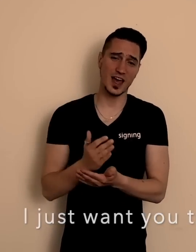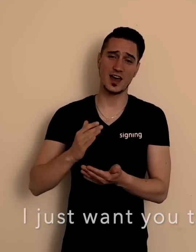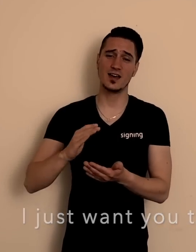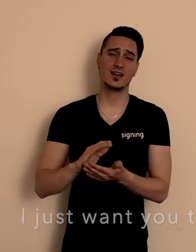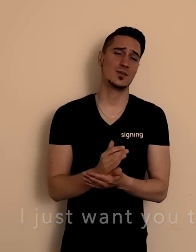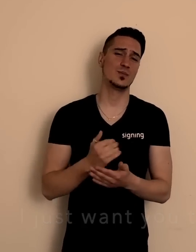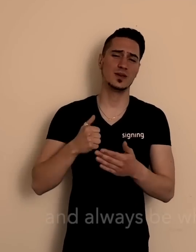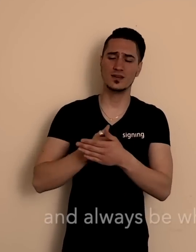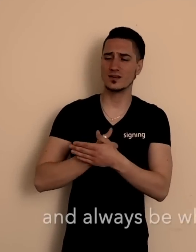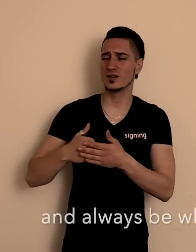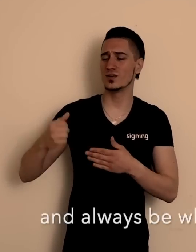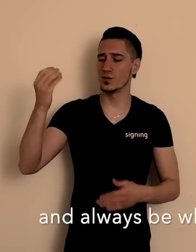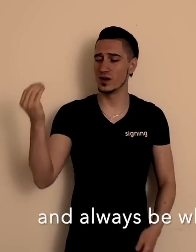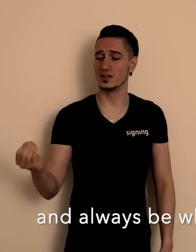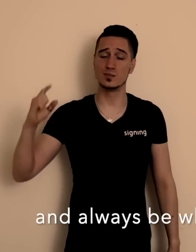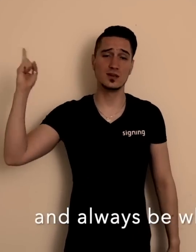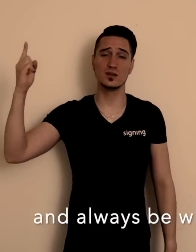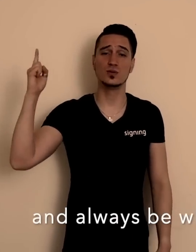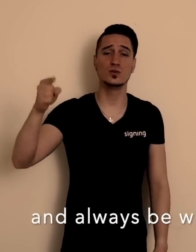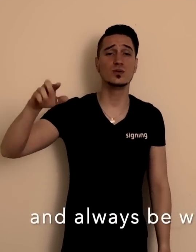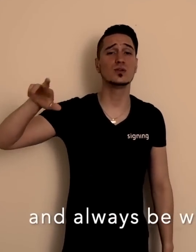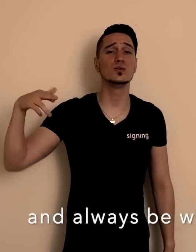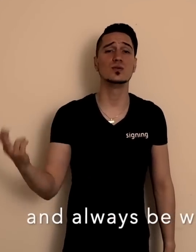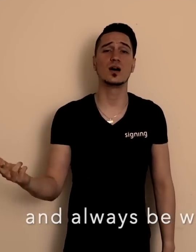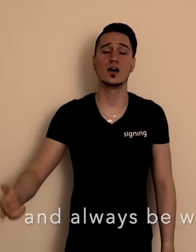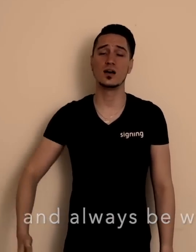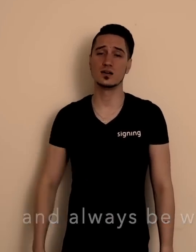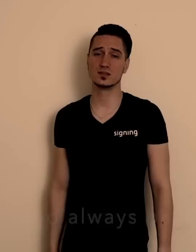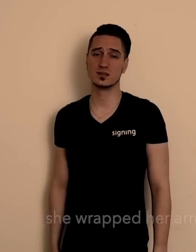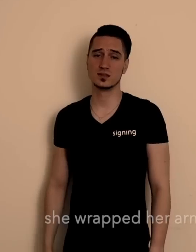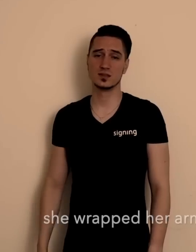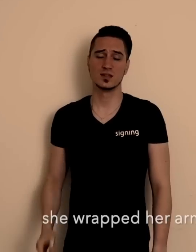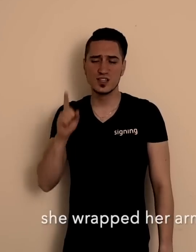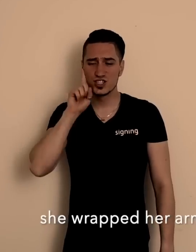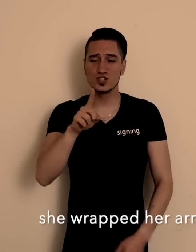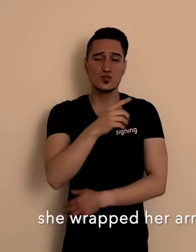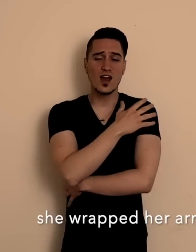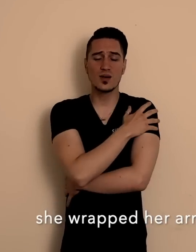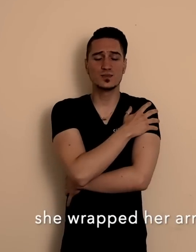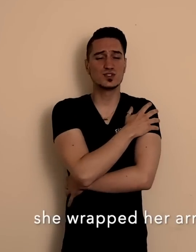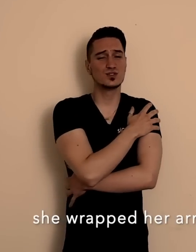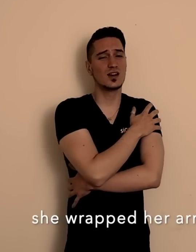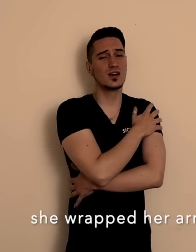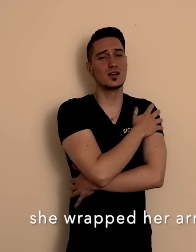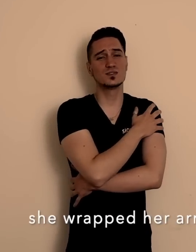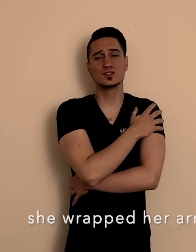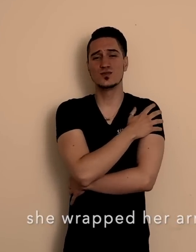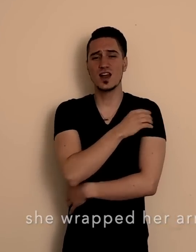happy And always be who you are She wrapped her arms around